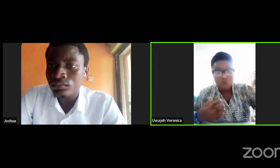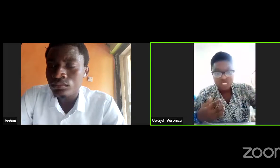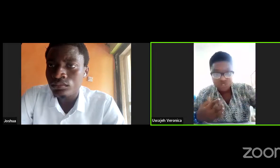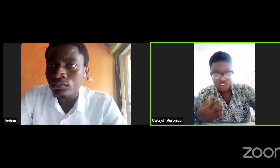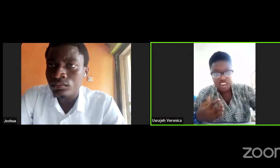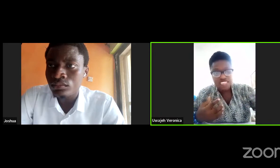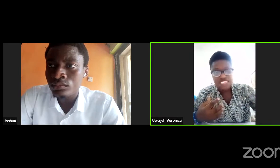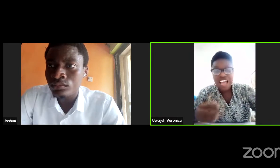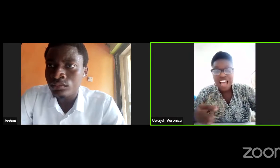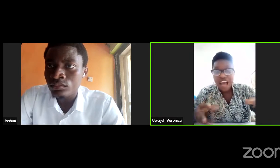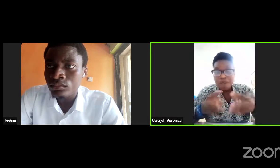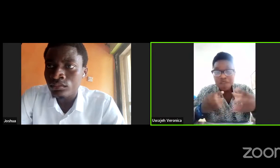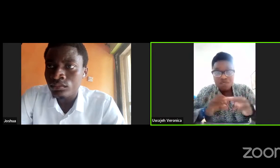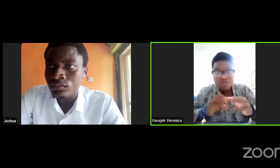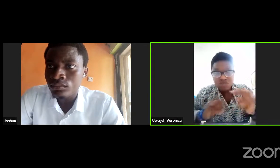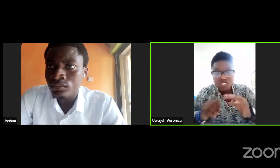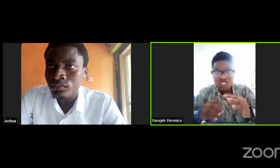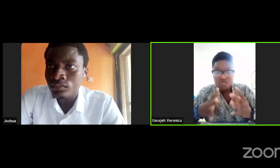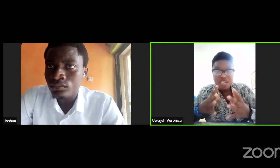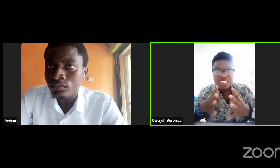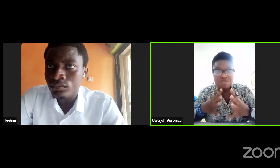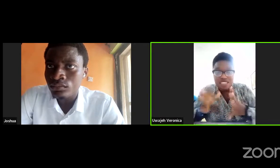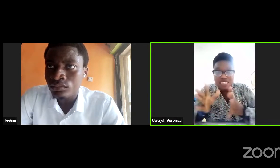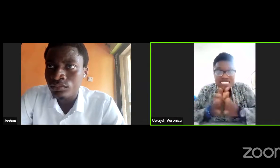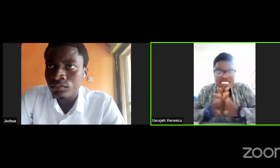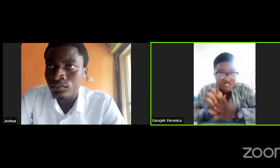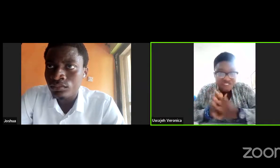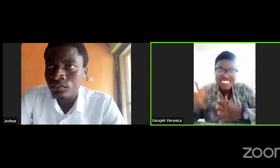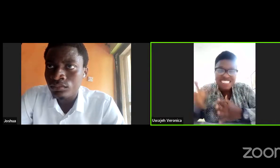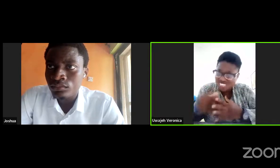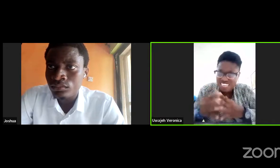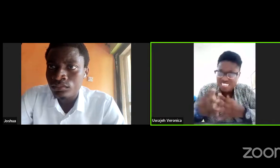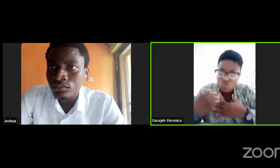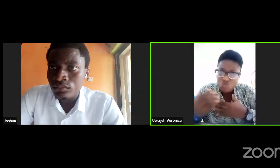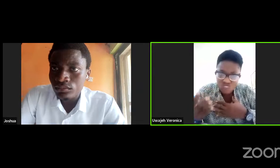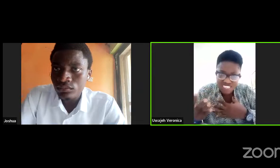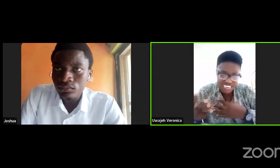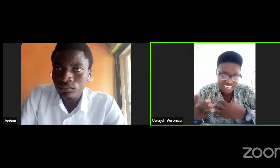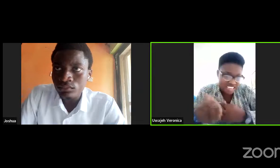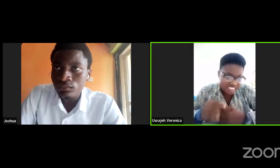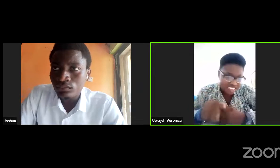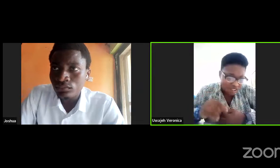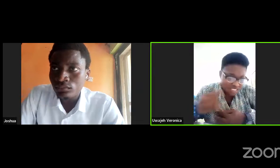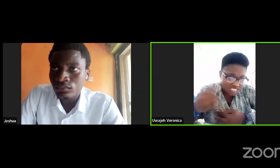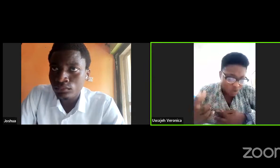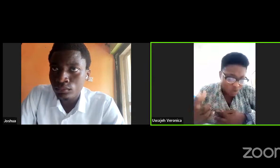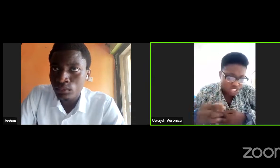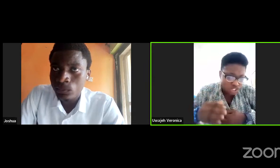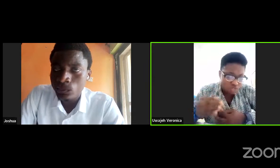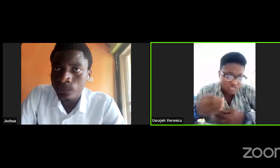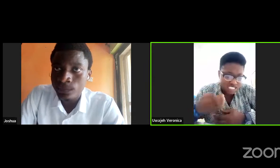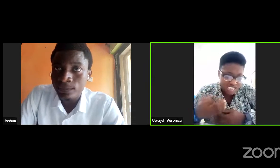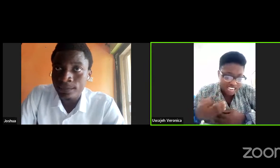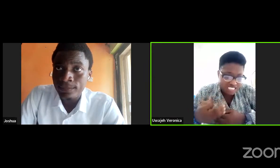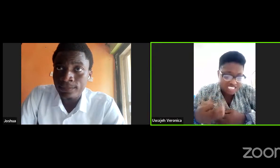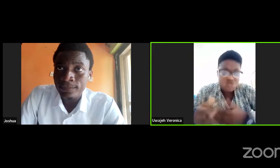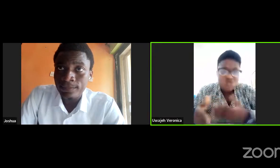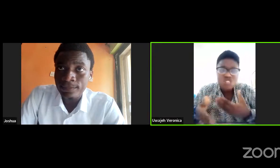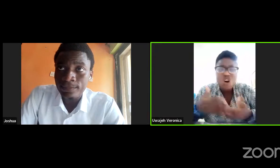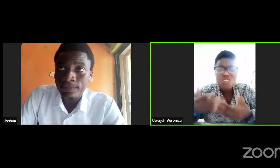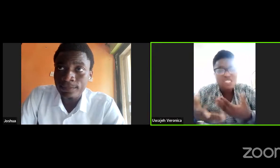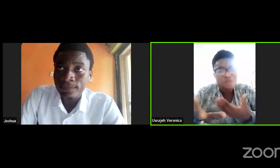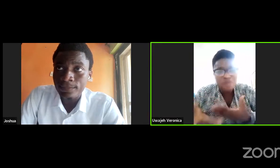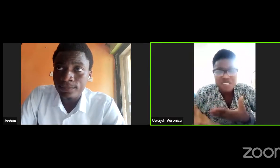actually brought it to reality and made the moving industry made the piece interested in movies again. Now, the same way, it should be designed